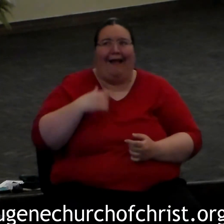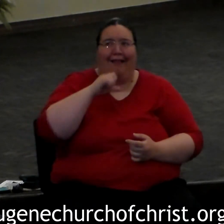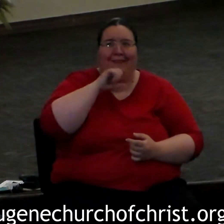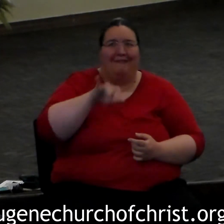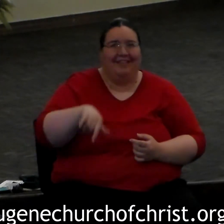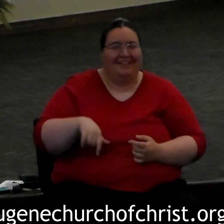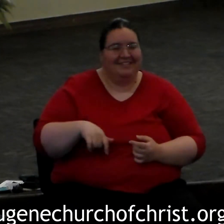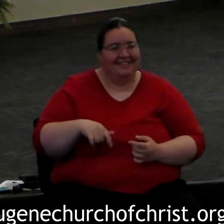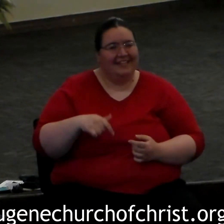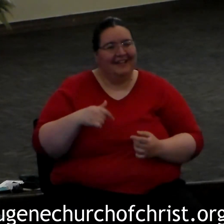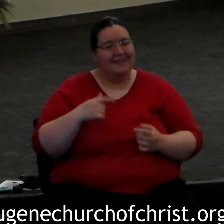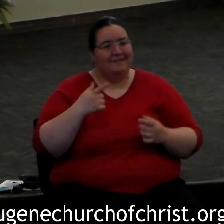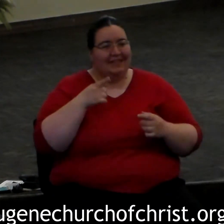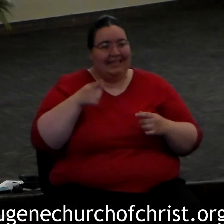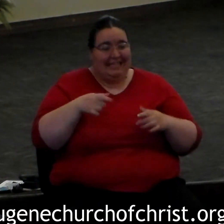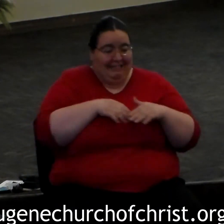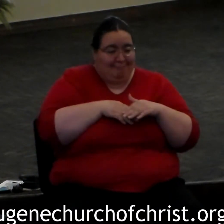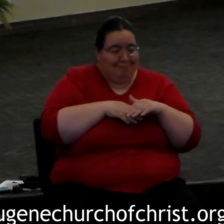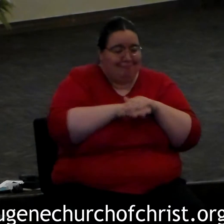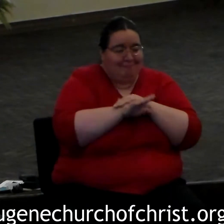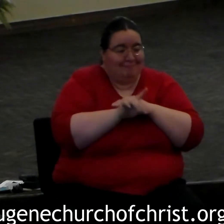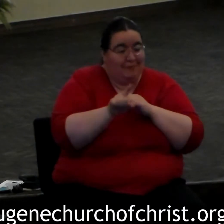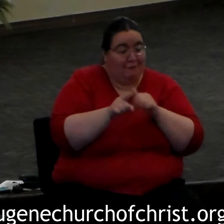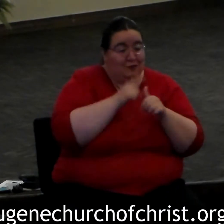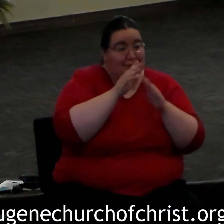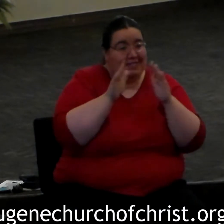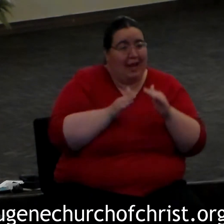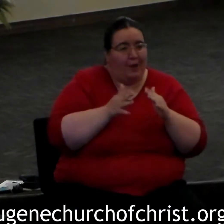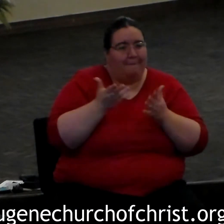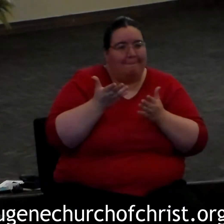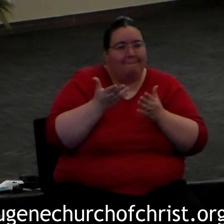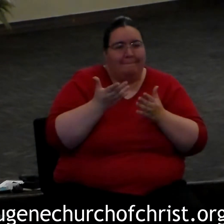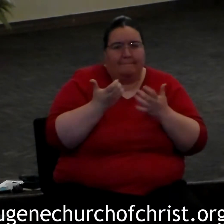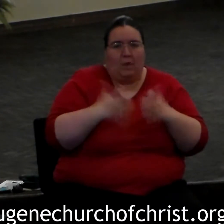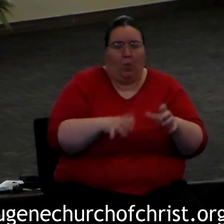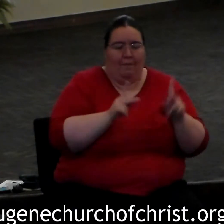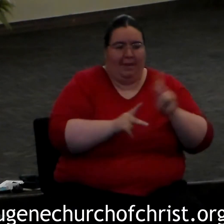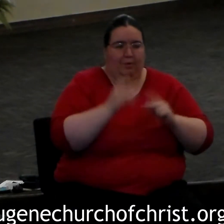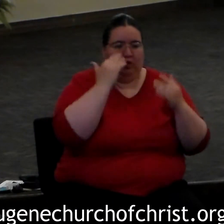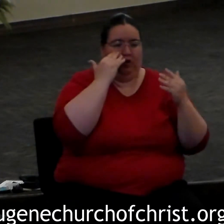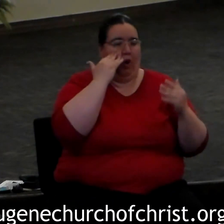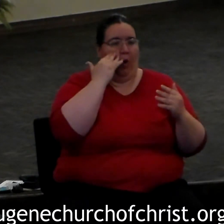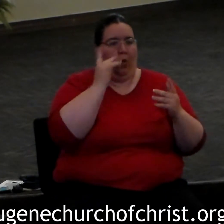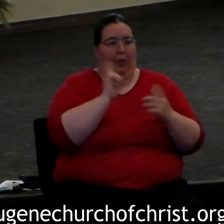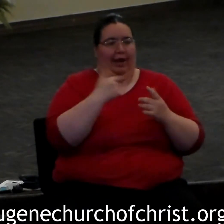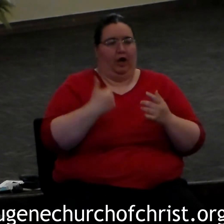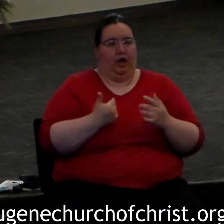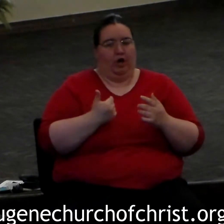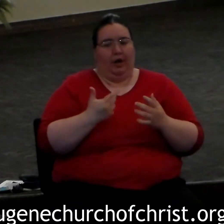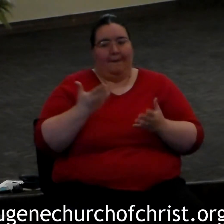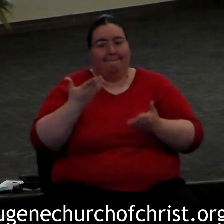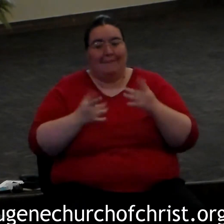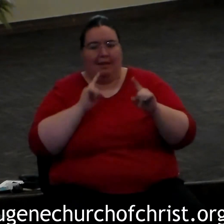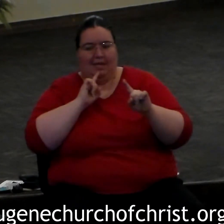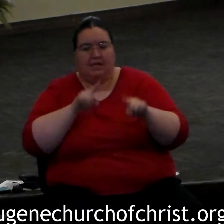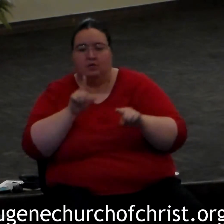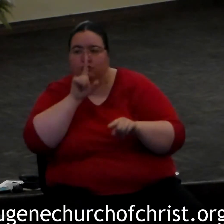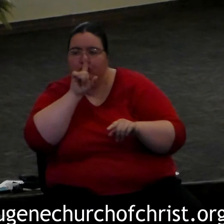not wanting people to know where he is. Maybe this command is so the crowds don't get any bigger. Maybe this command, one of my favorite theories I've always heard on this is